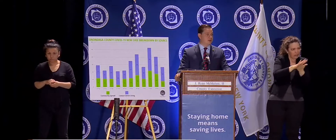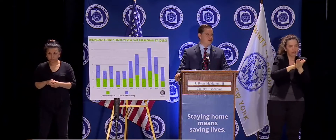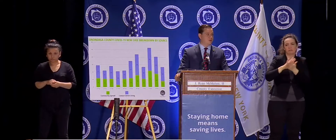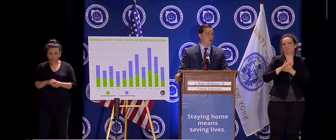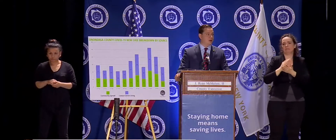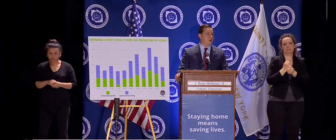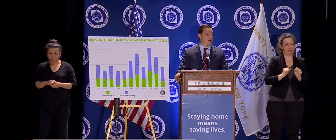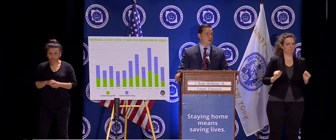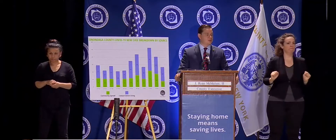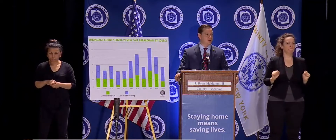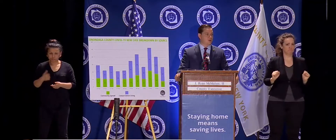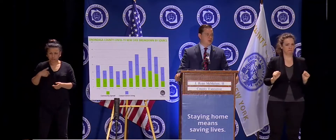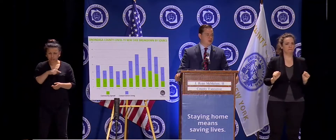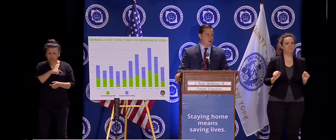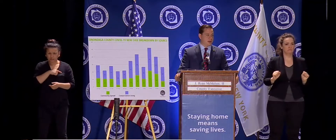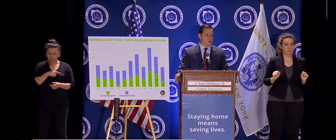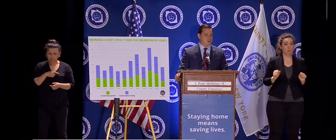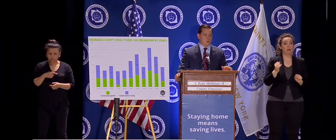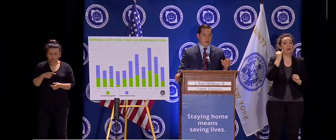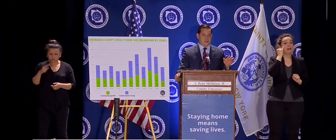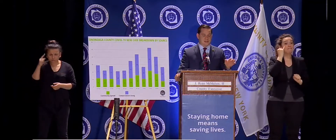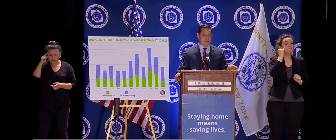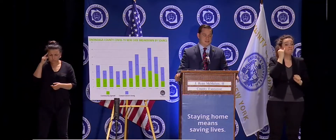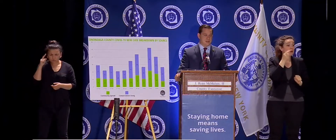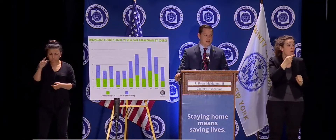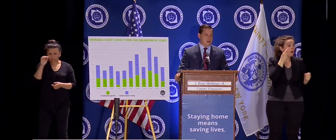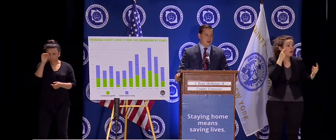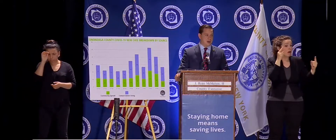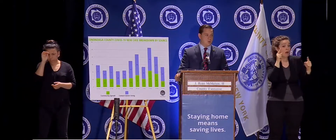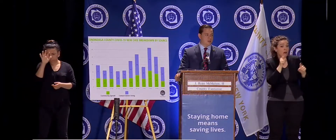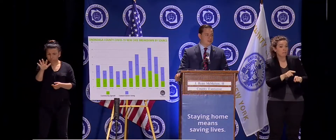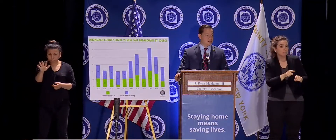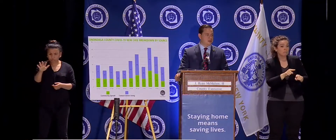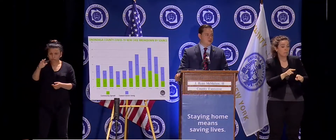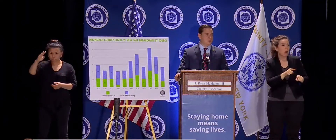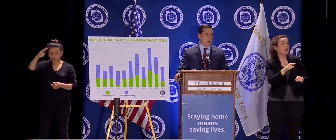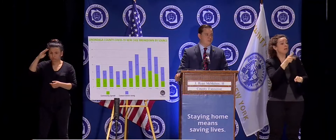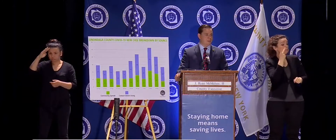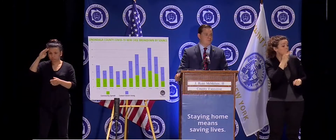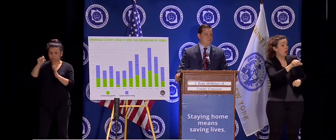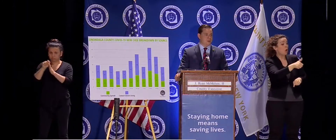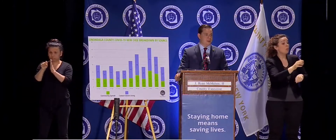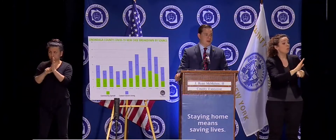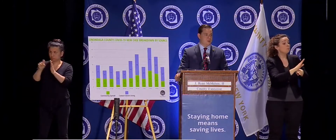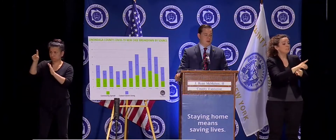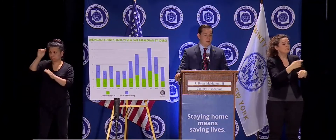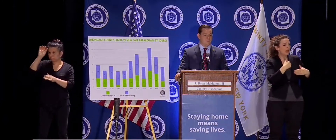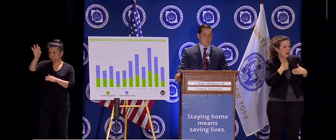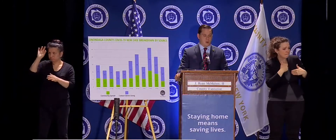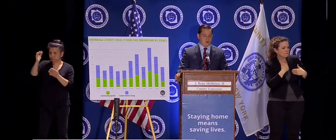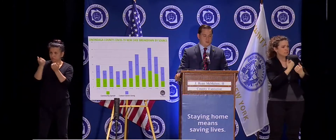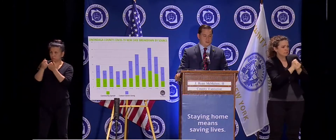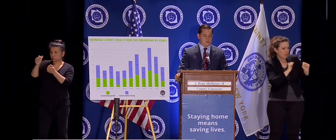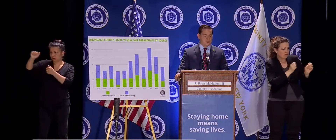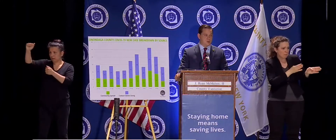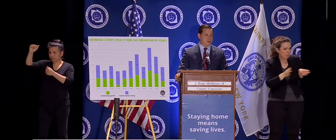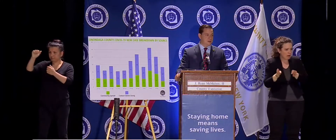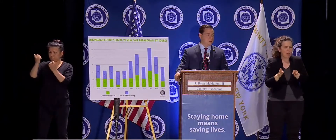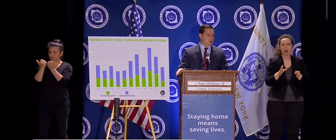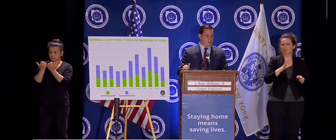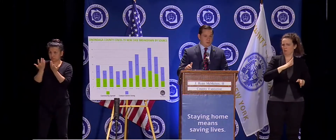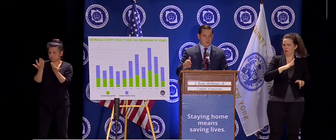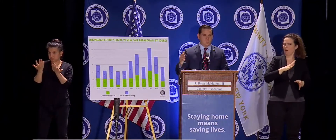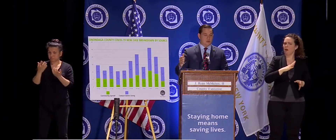we advocate for it. So we've been doing that this whole process. We'll continue to do that. And then if our partners in the state